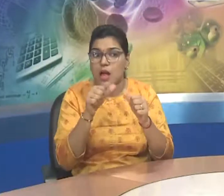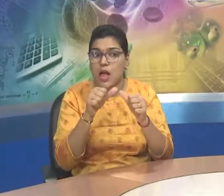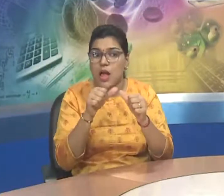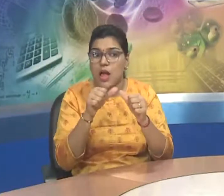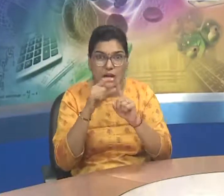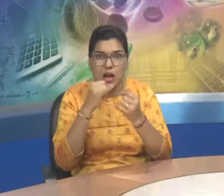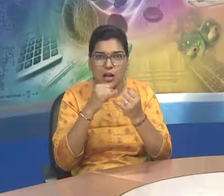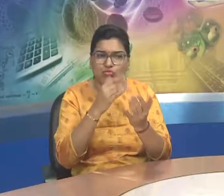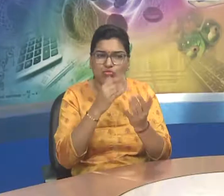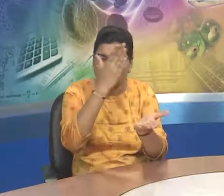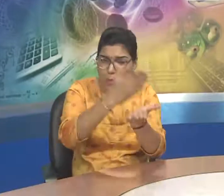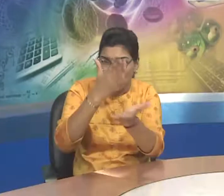AIDS